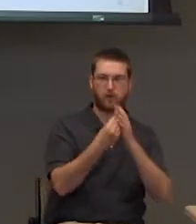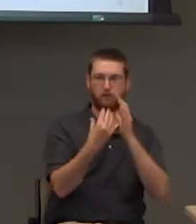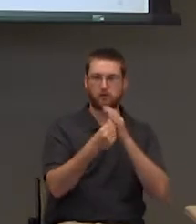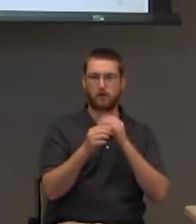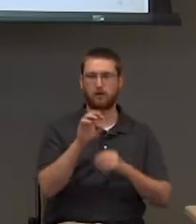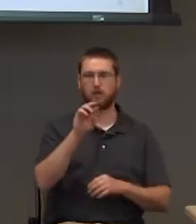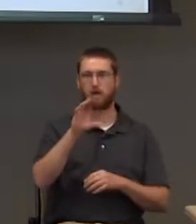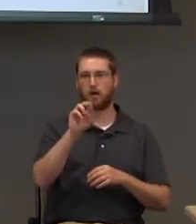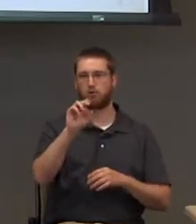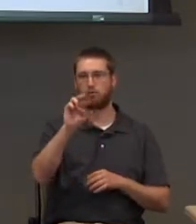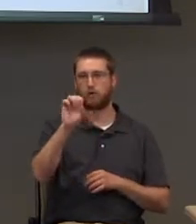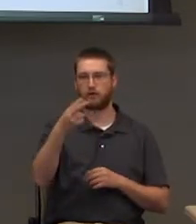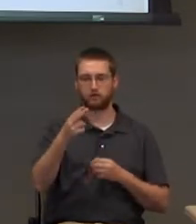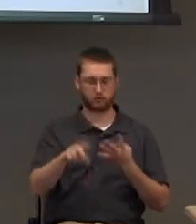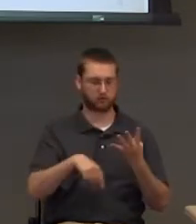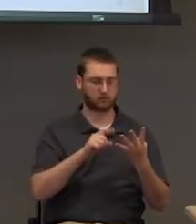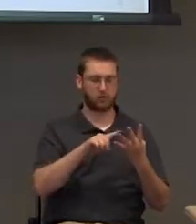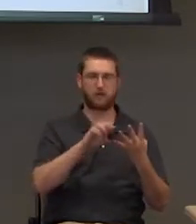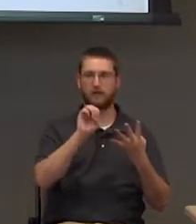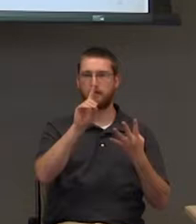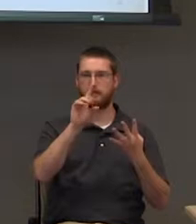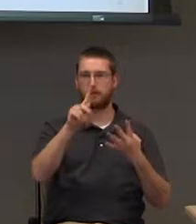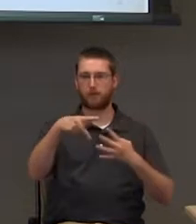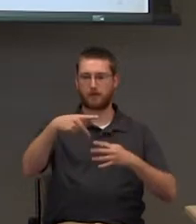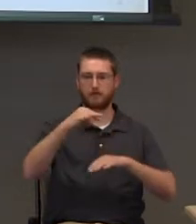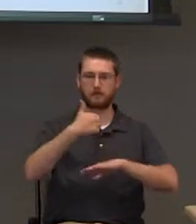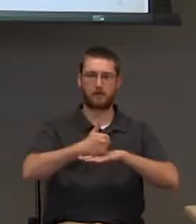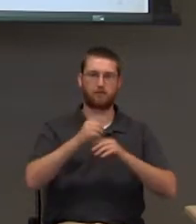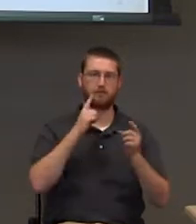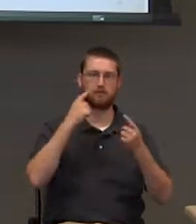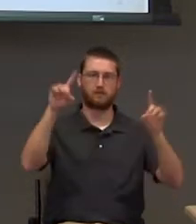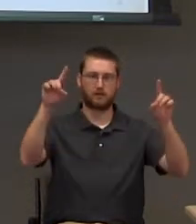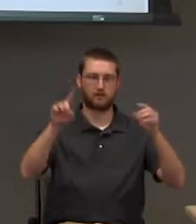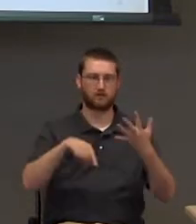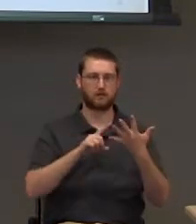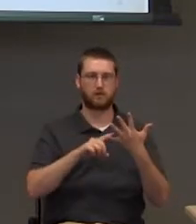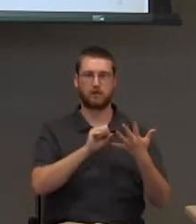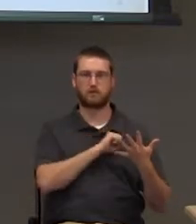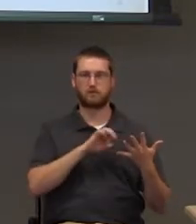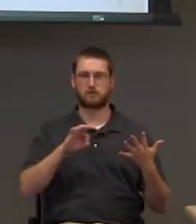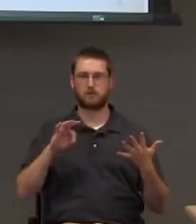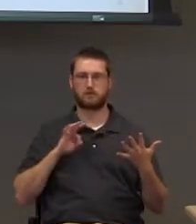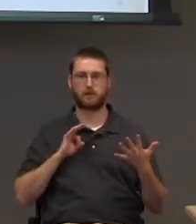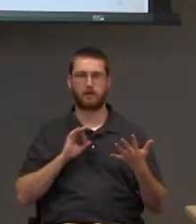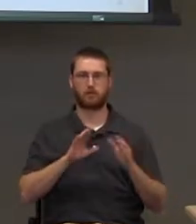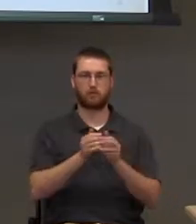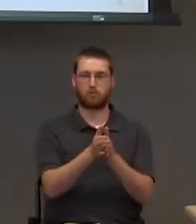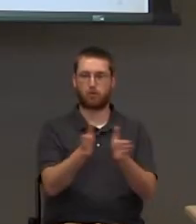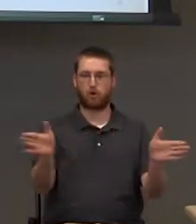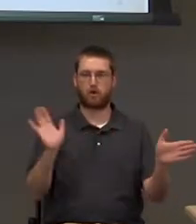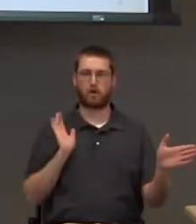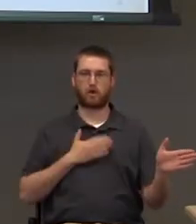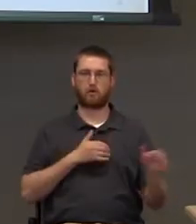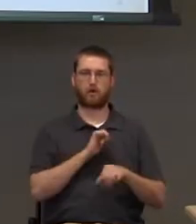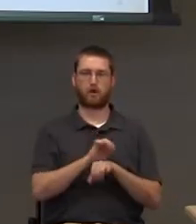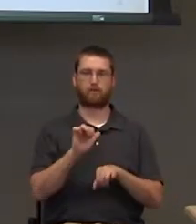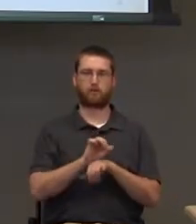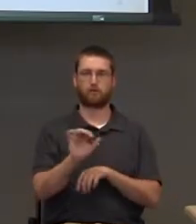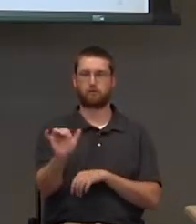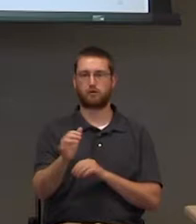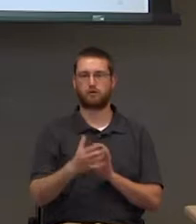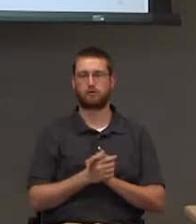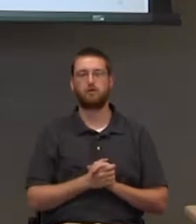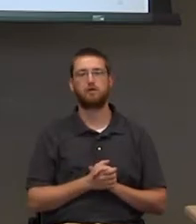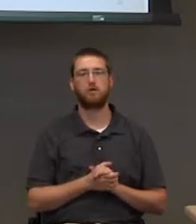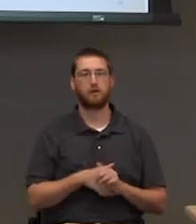outreach, reorganize the EDP for success, and staff the reorganized entity to broaden our efforts. So within each of those